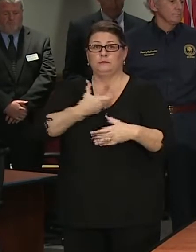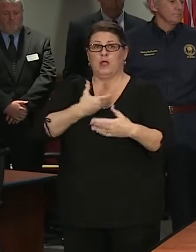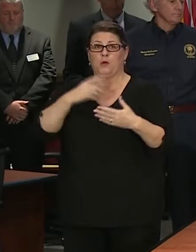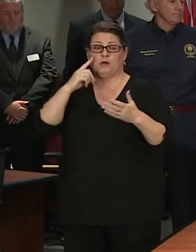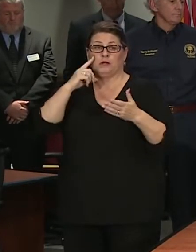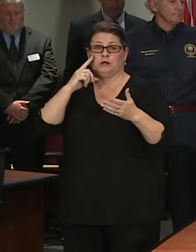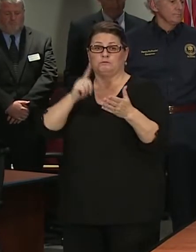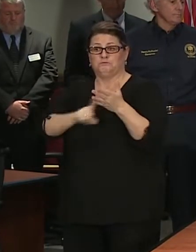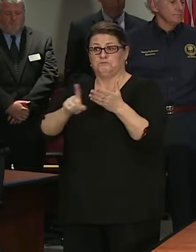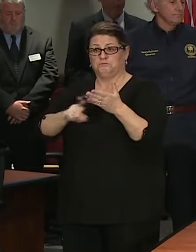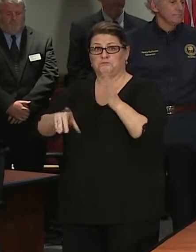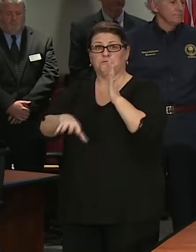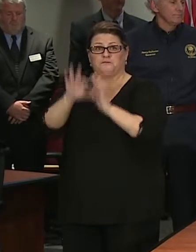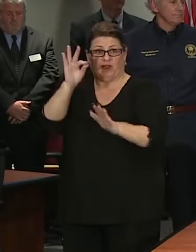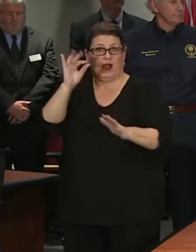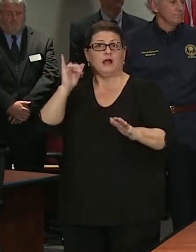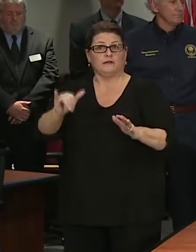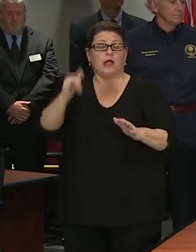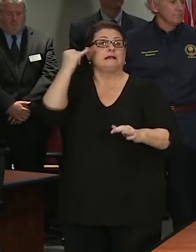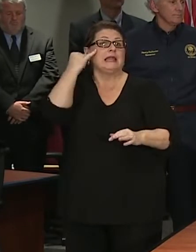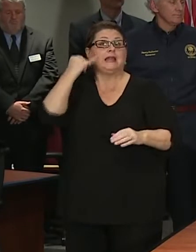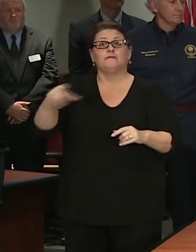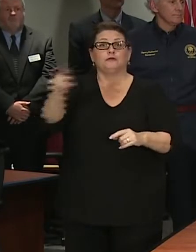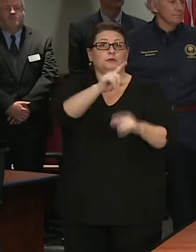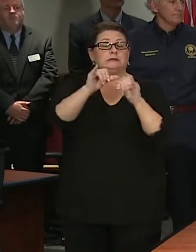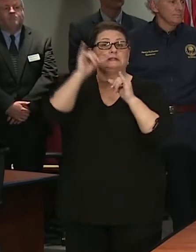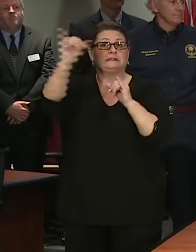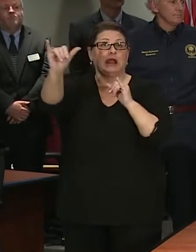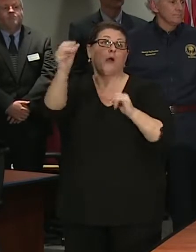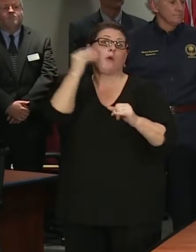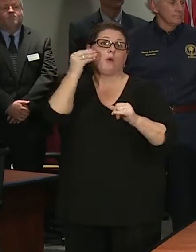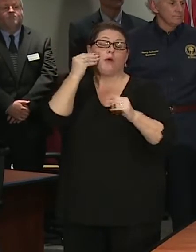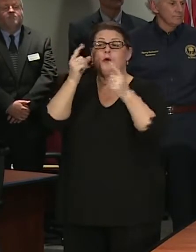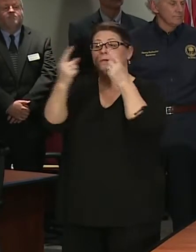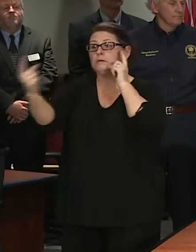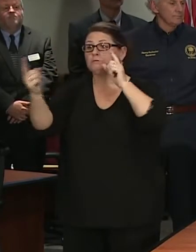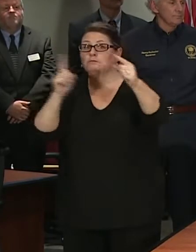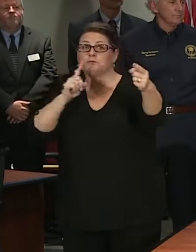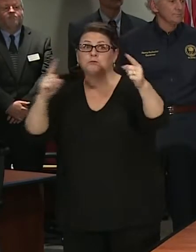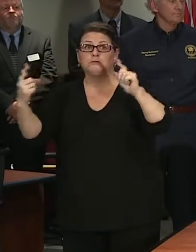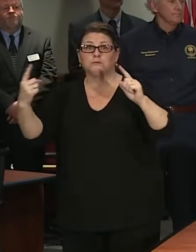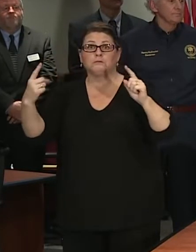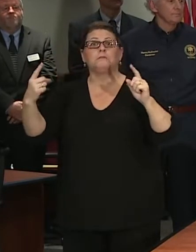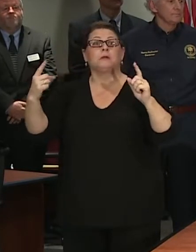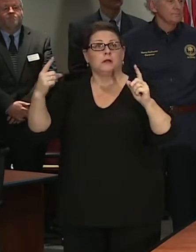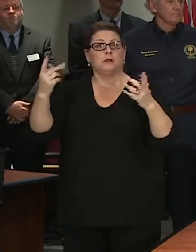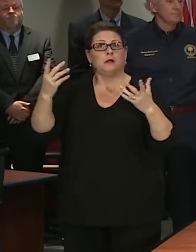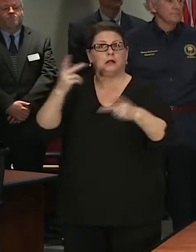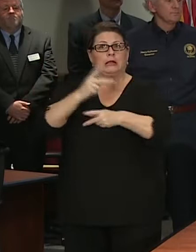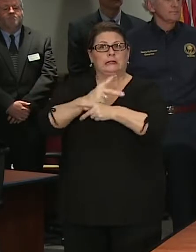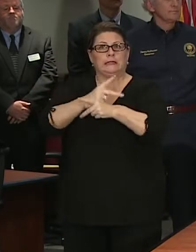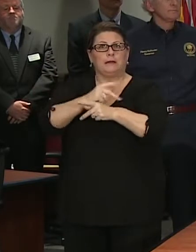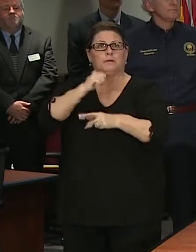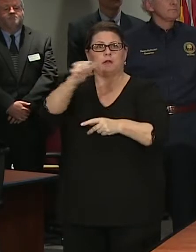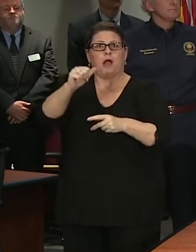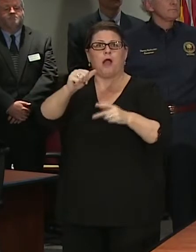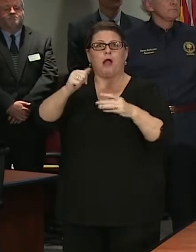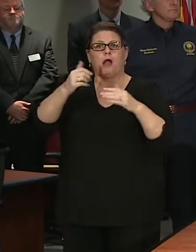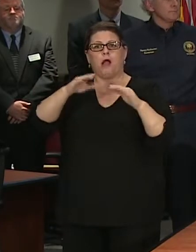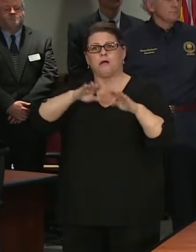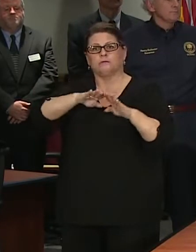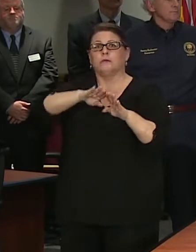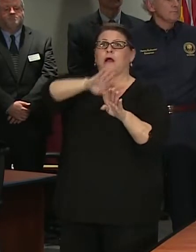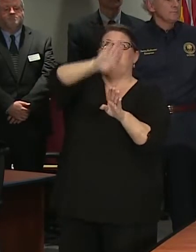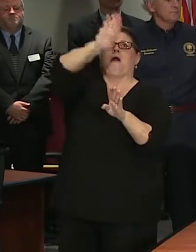home helped combat the spread of disease and ultimately save lives. However, while